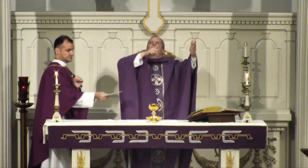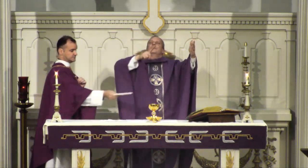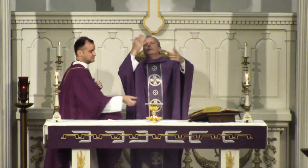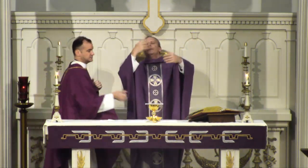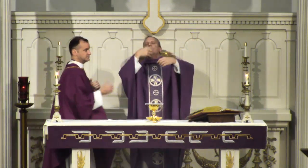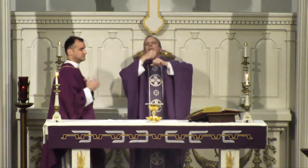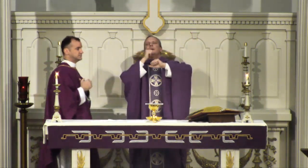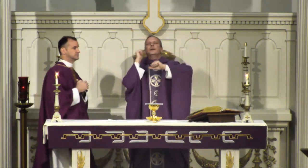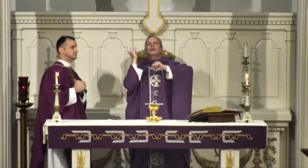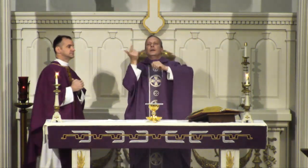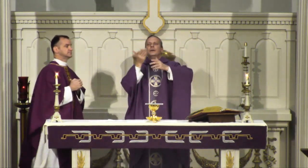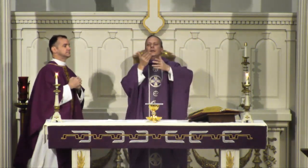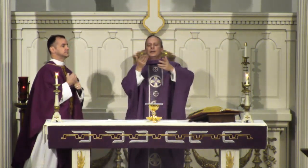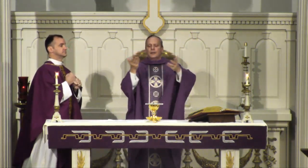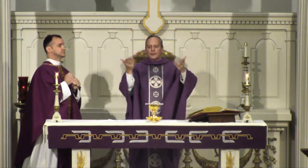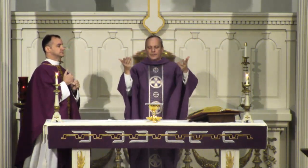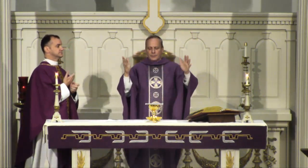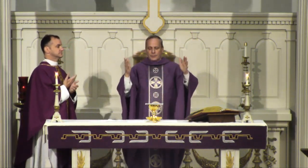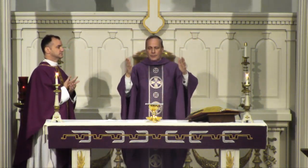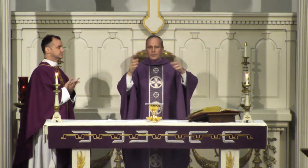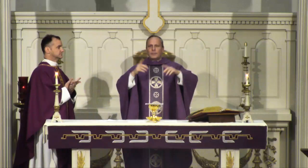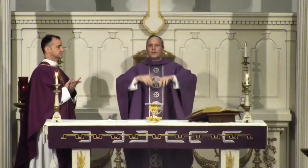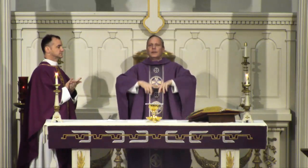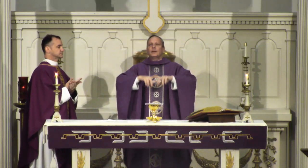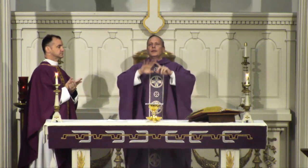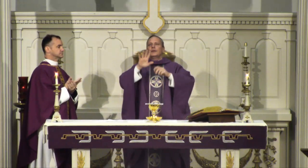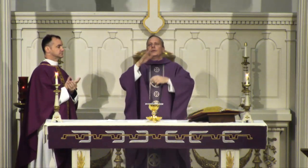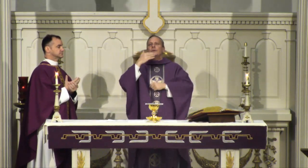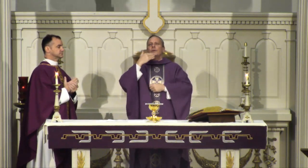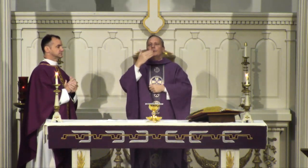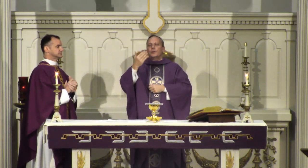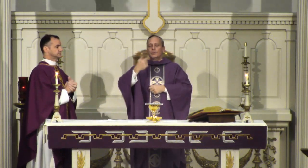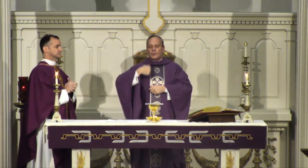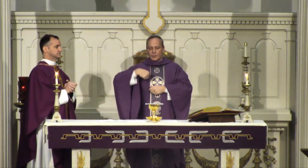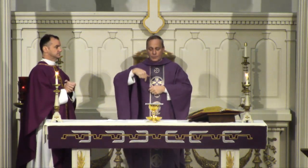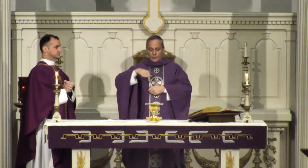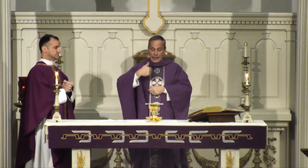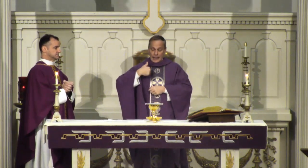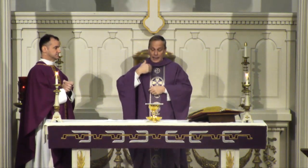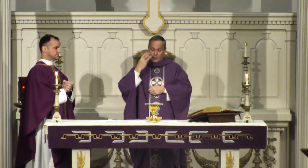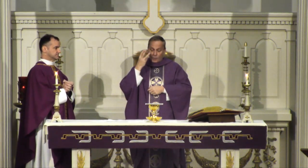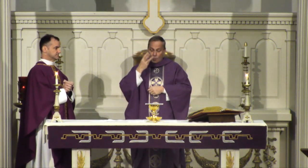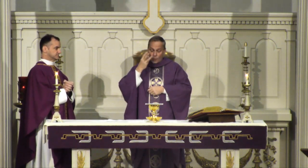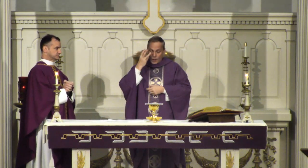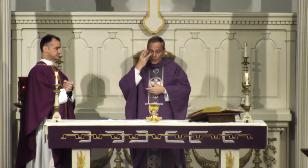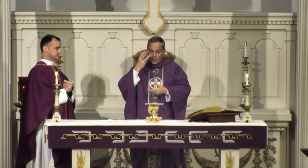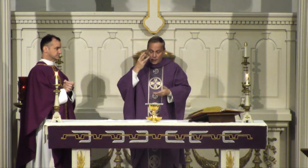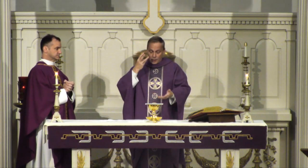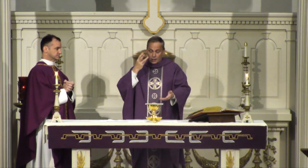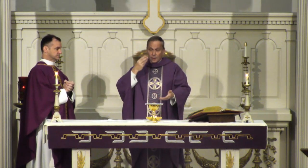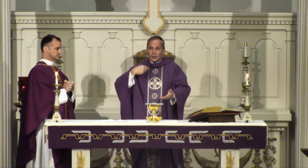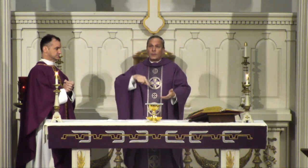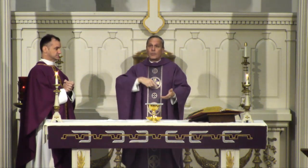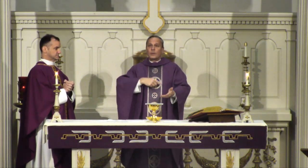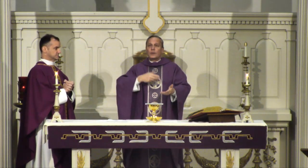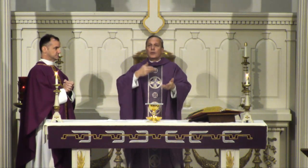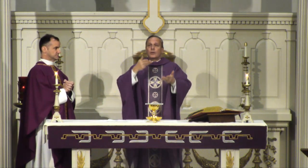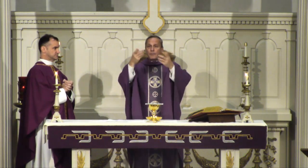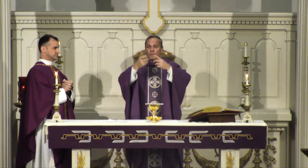Blessed are you, Lord God of all creation, for through your goodness, we have received the wine we offer